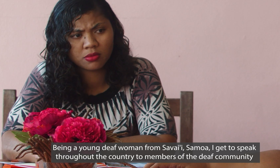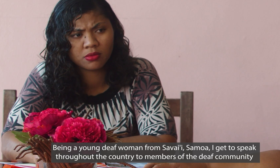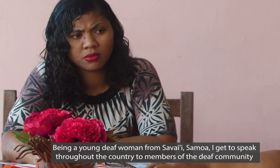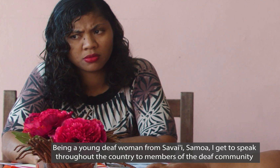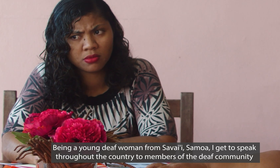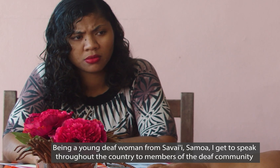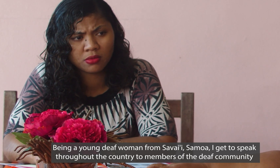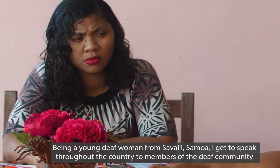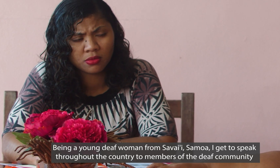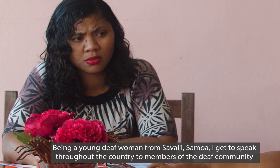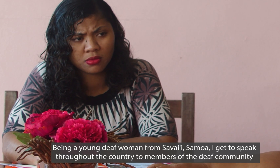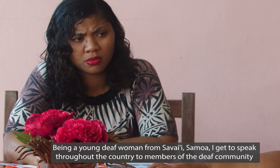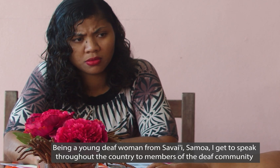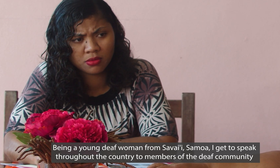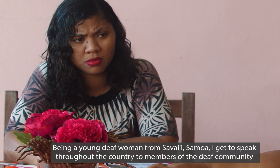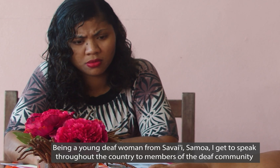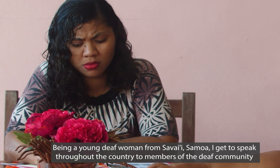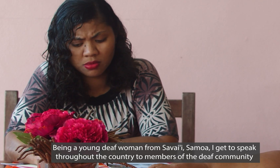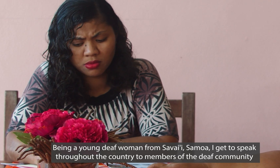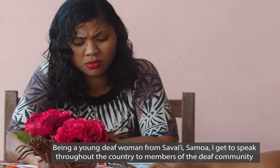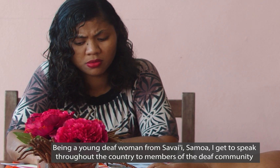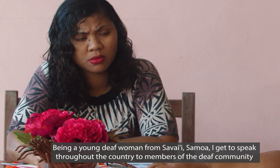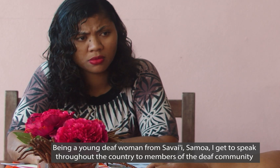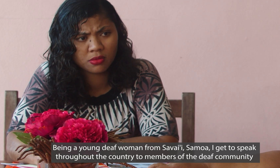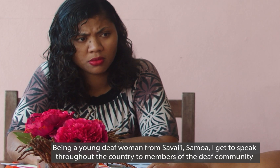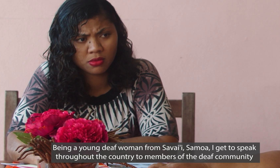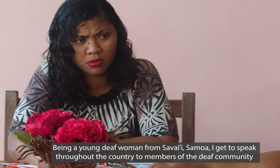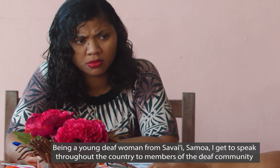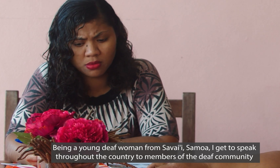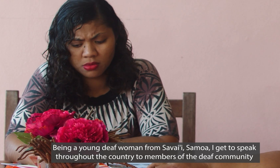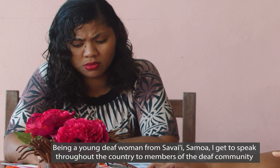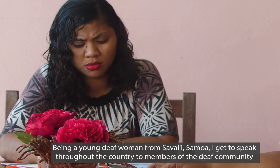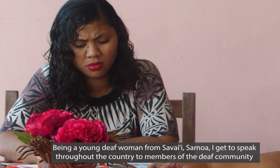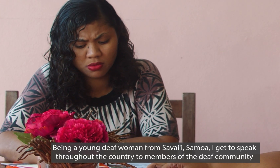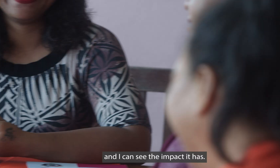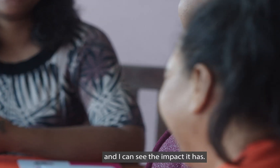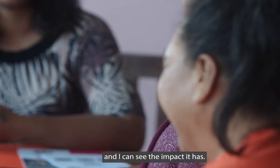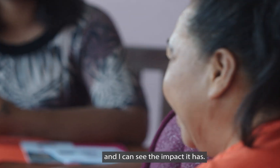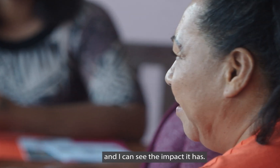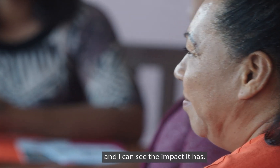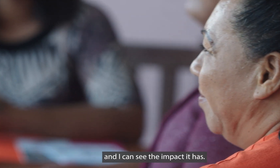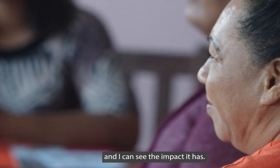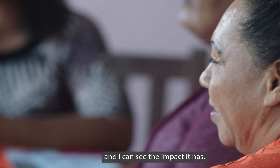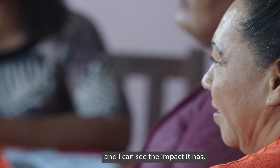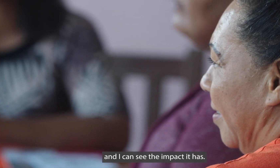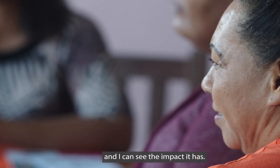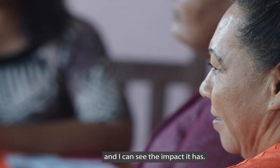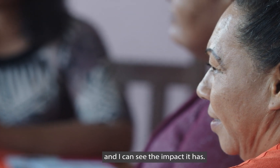Being a young deaf woman from Sava'i, Samoa, I get to speak throughout the country to members of the deaf community, and I can see the impact it